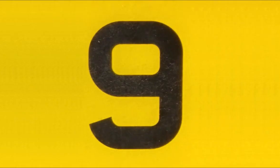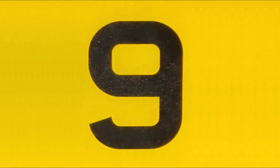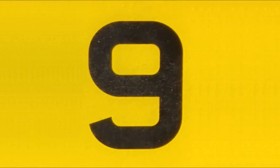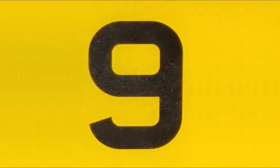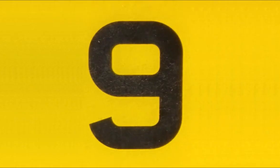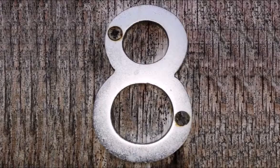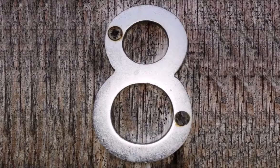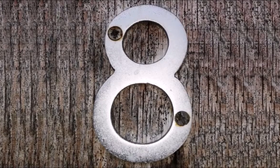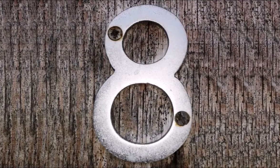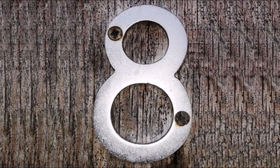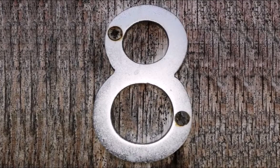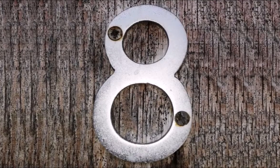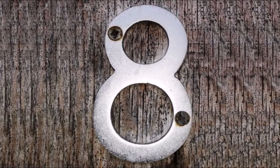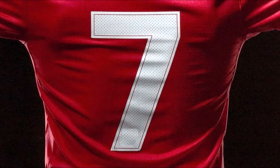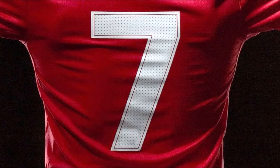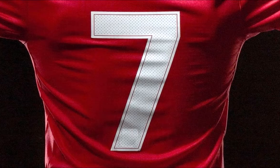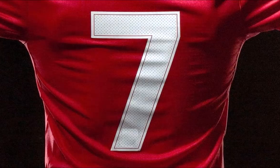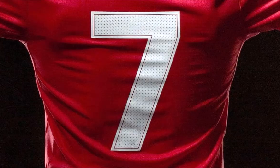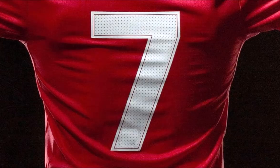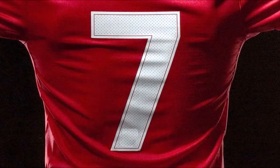Commit liftoff. We have liftoff.